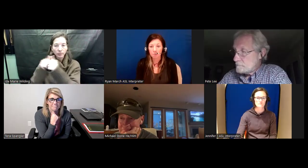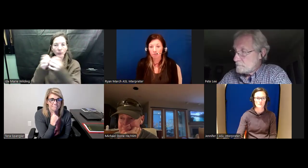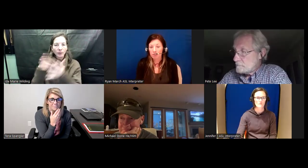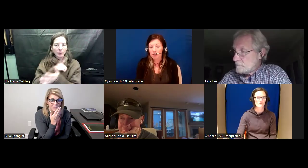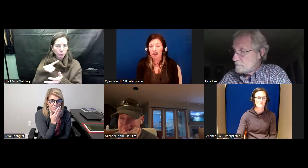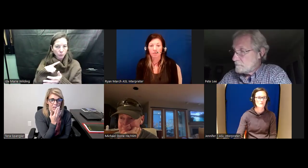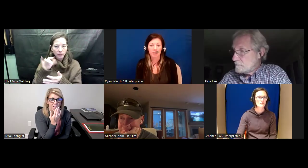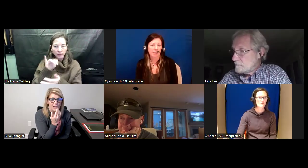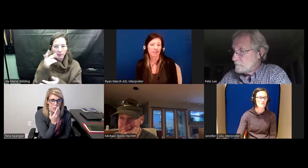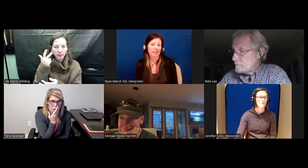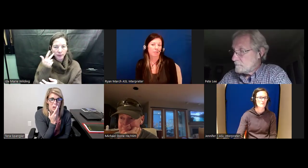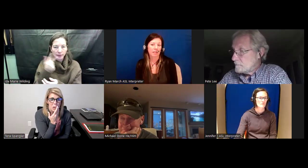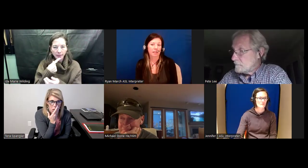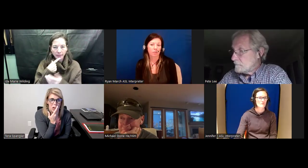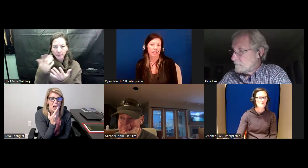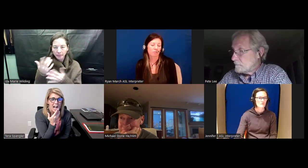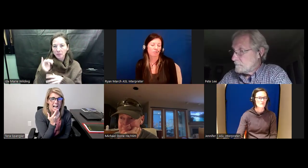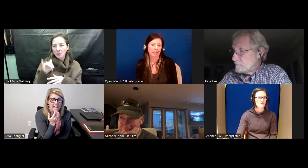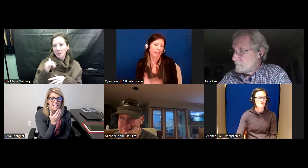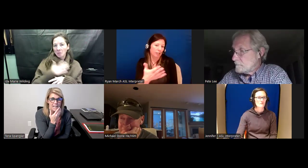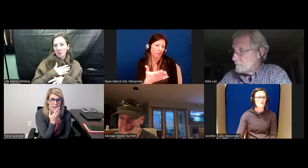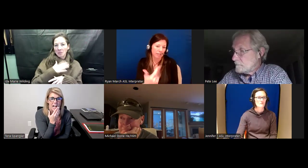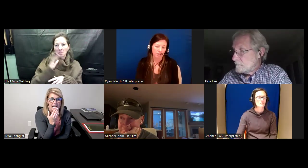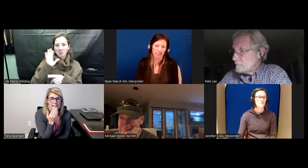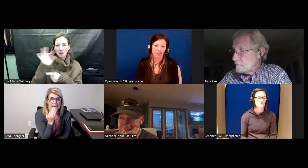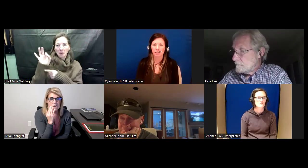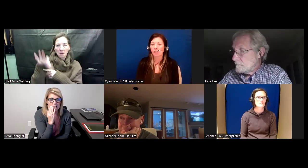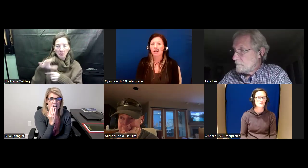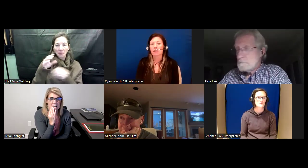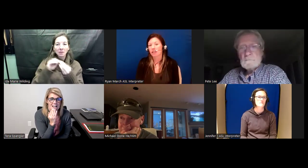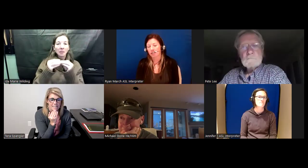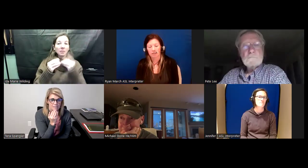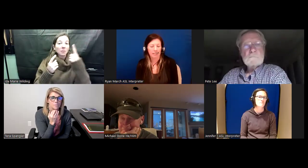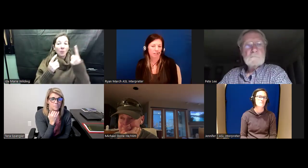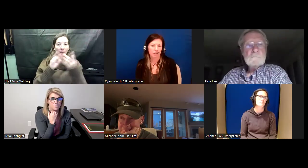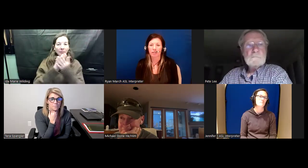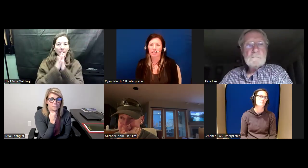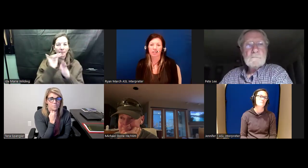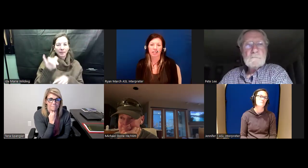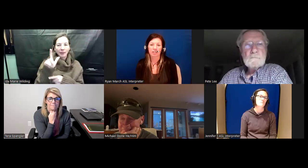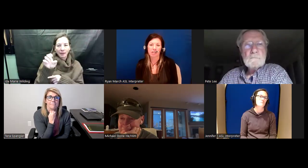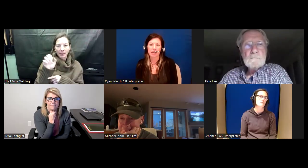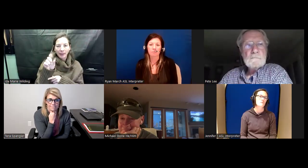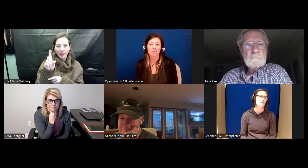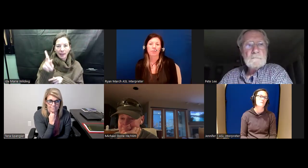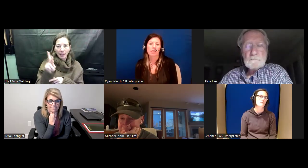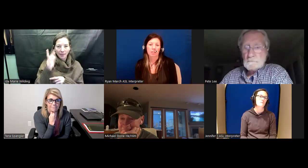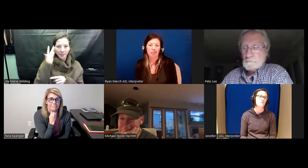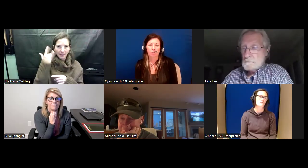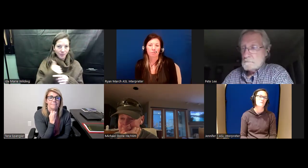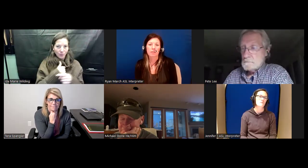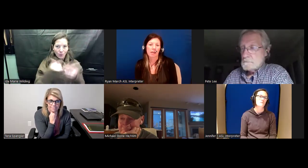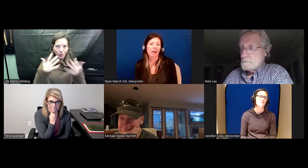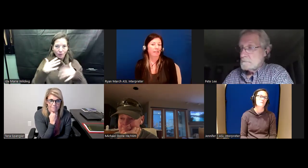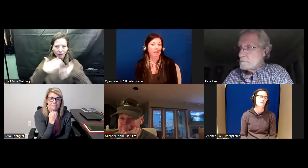them, to see if that's something that we can really, like you mentioned, Tara, if it needs to go through the legislation or not.